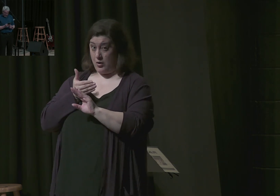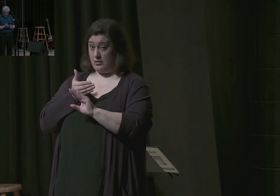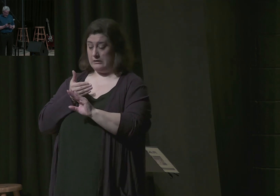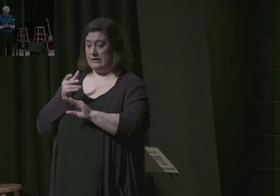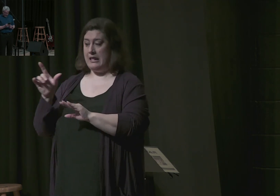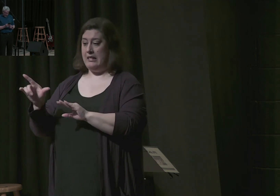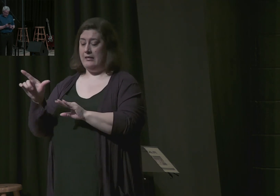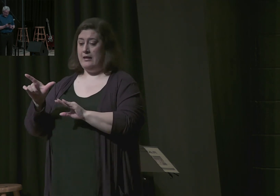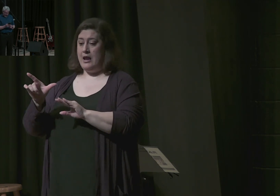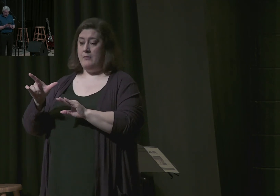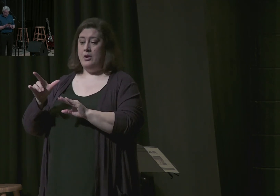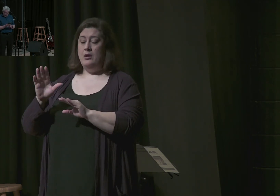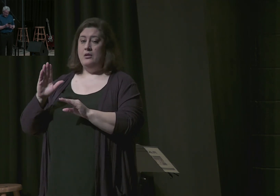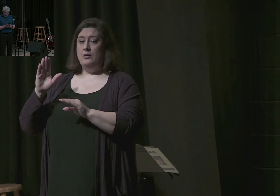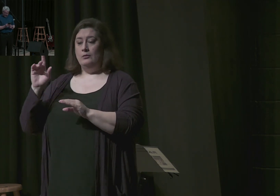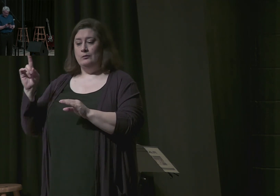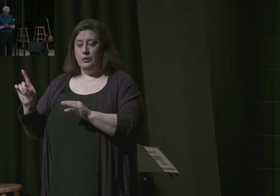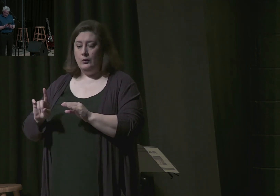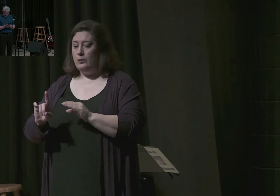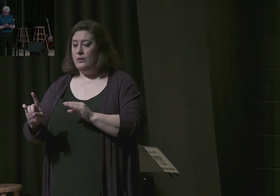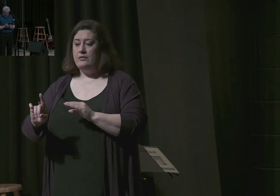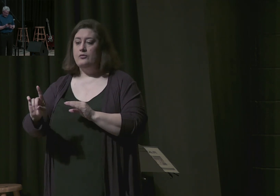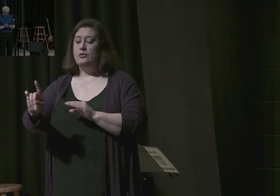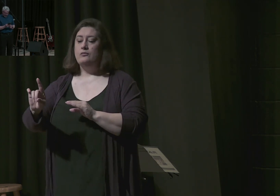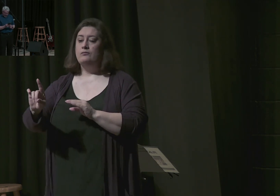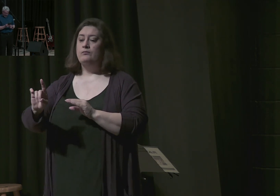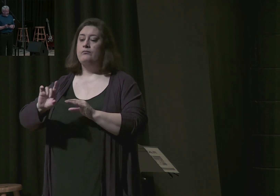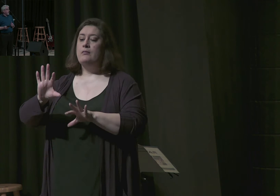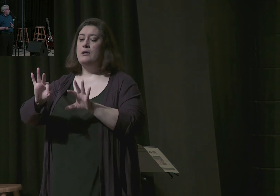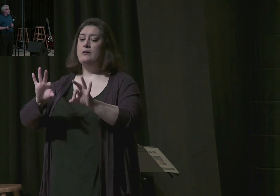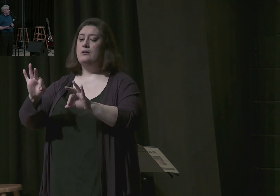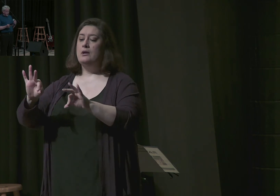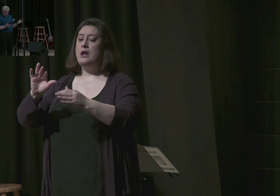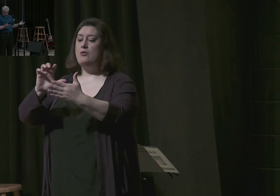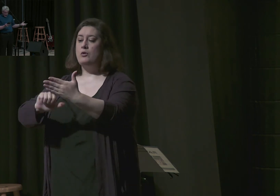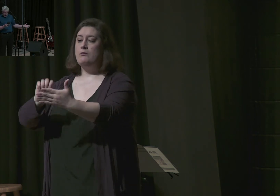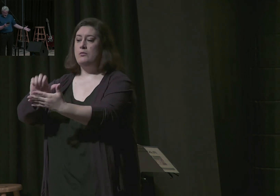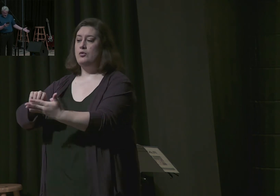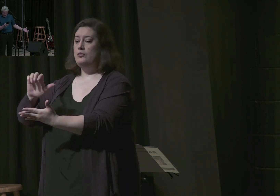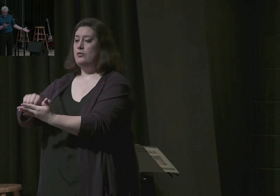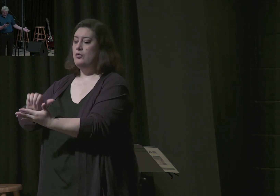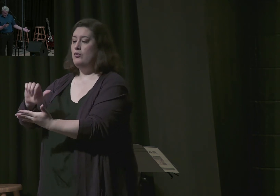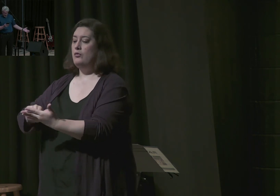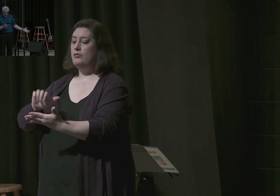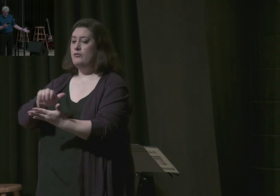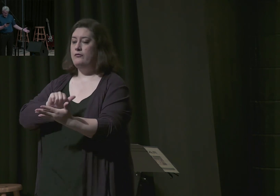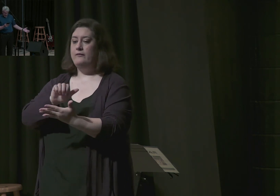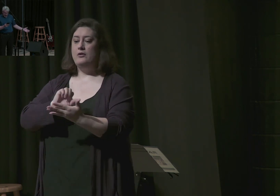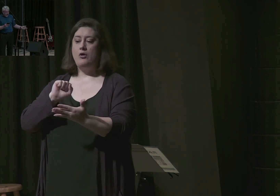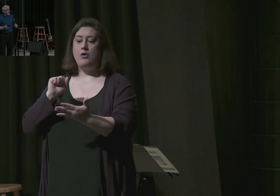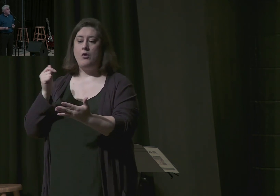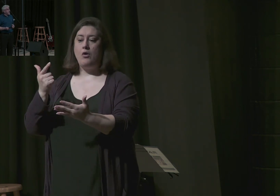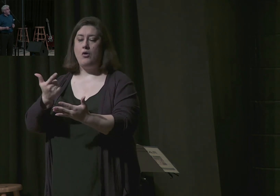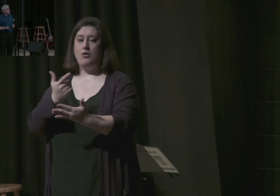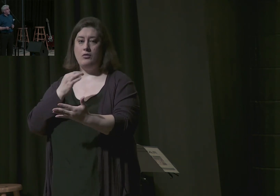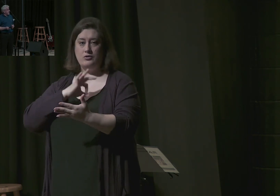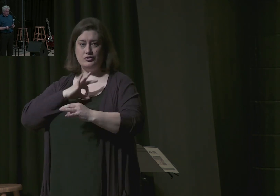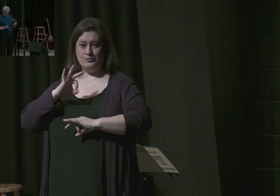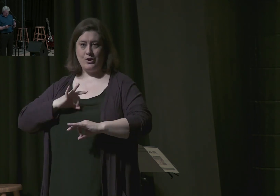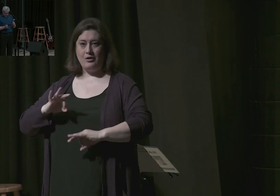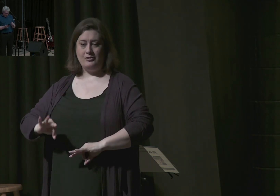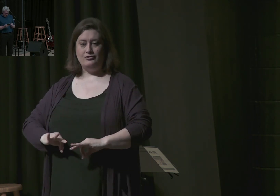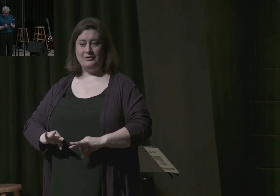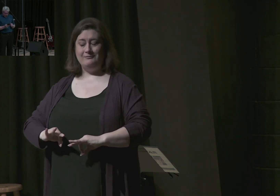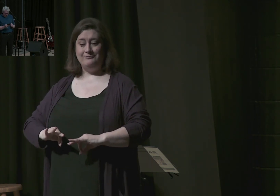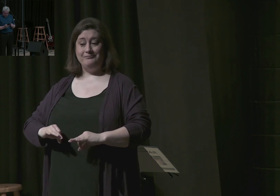spotted, every one that had white on it, and every lamb that was black, and he put them in the charge of his sons. And he set a distance